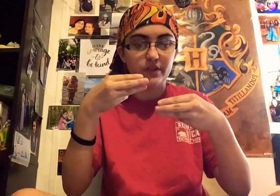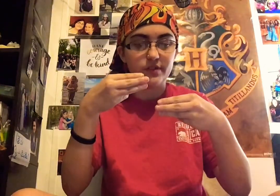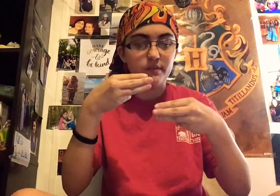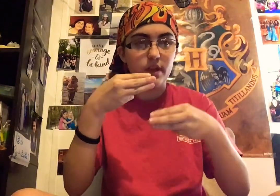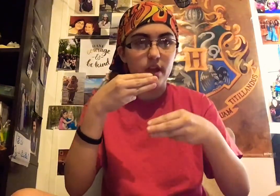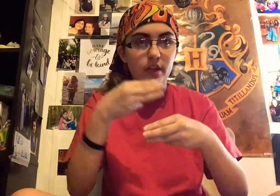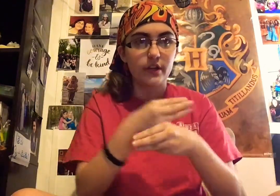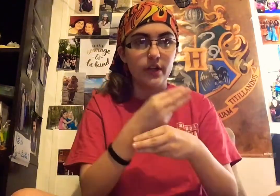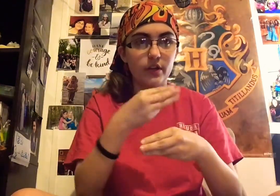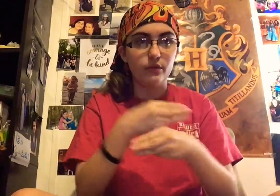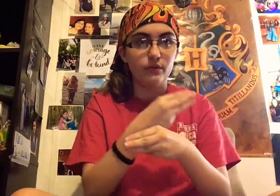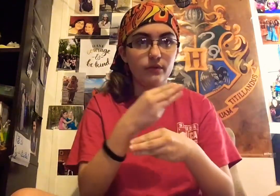fingers. You're going to go